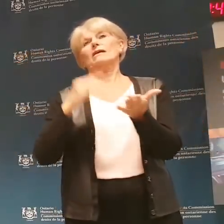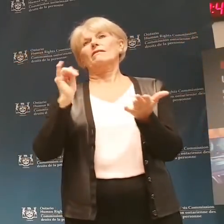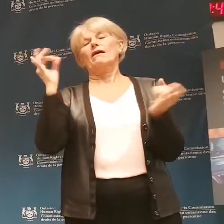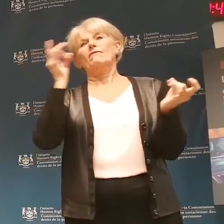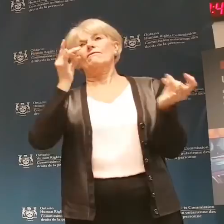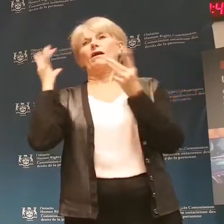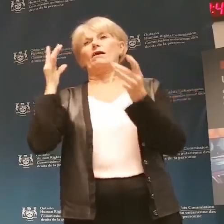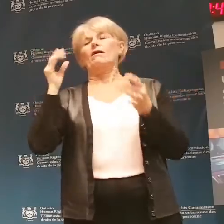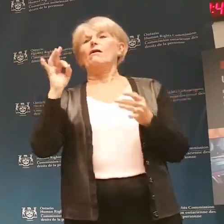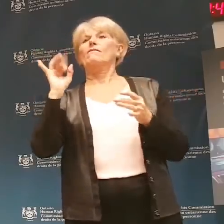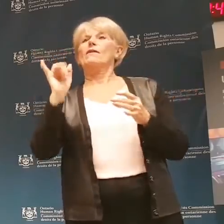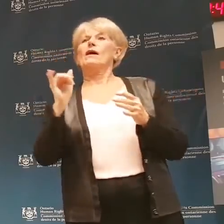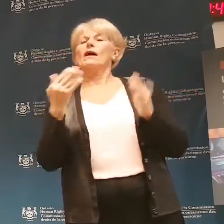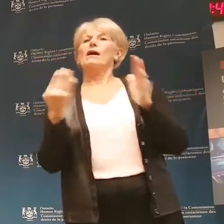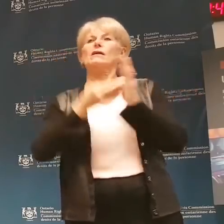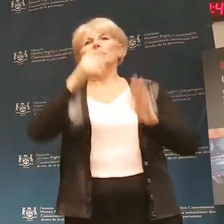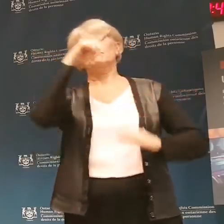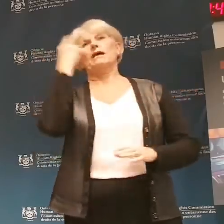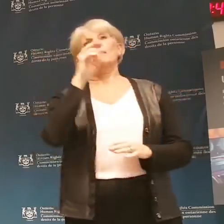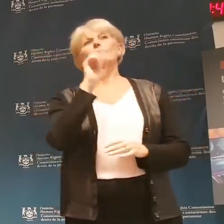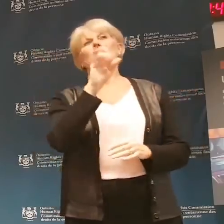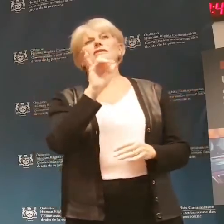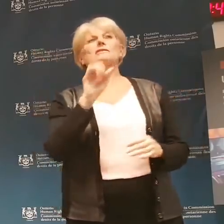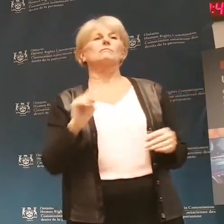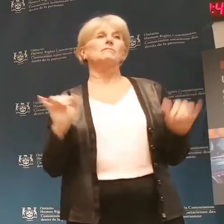of anti-black racism.